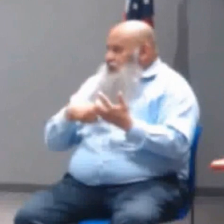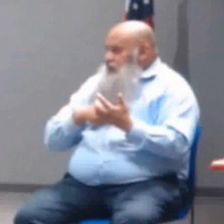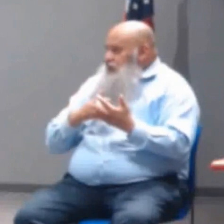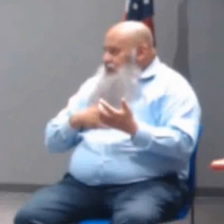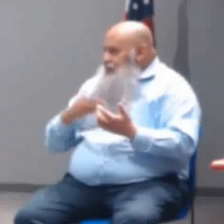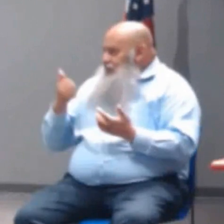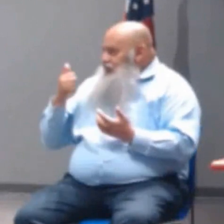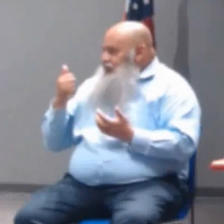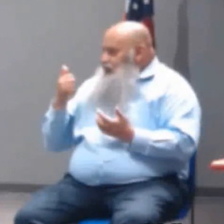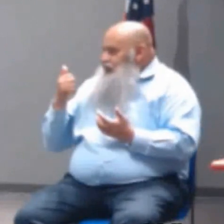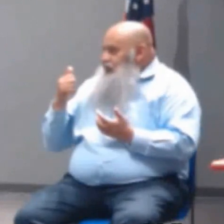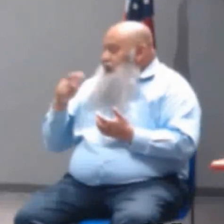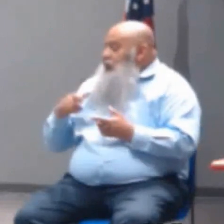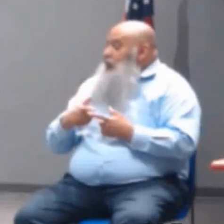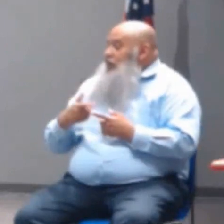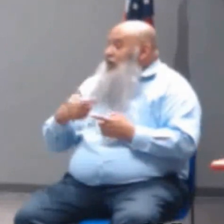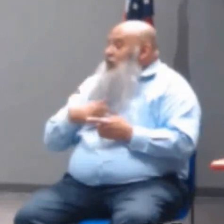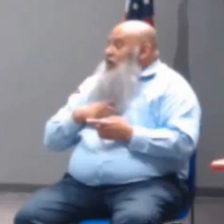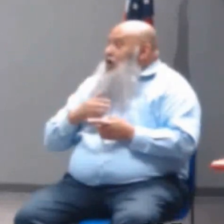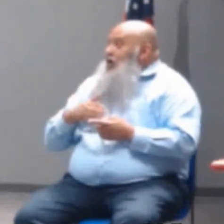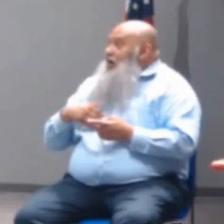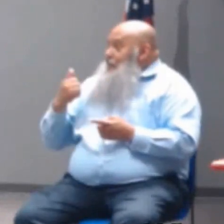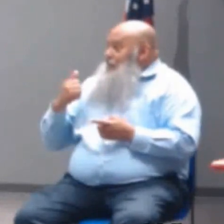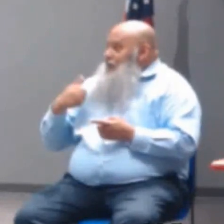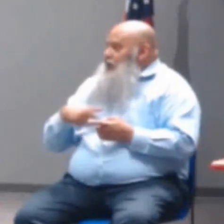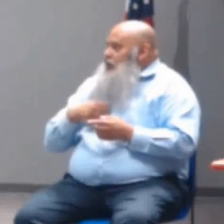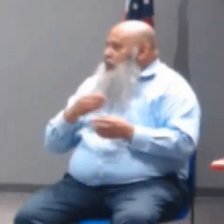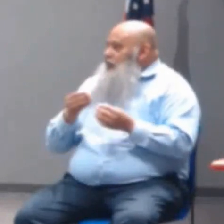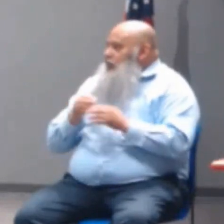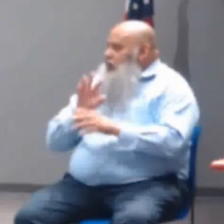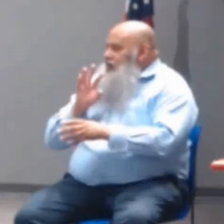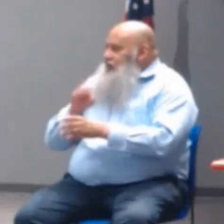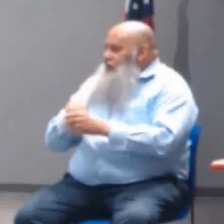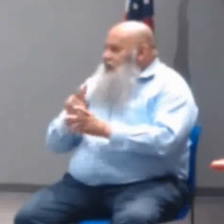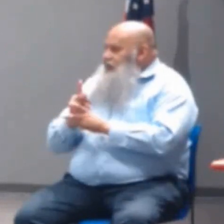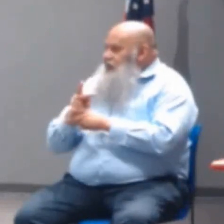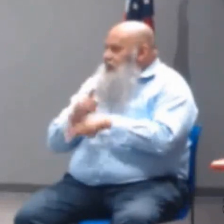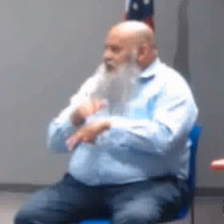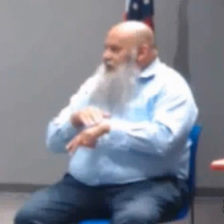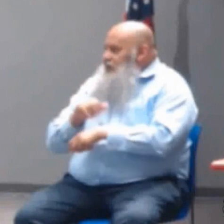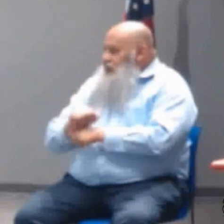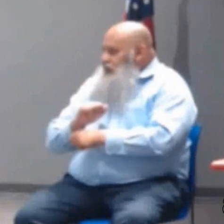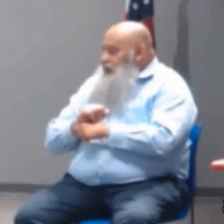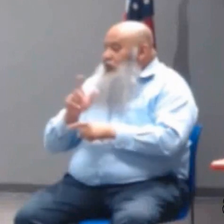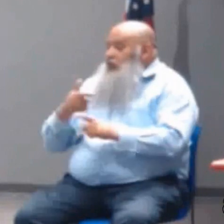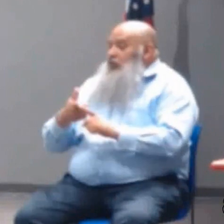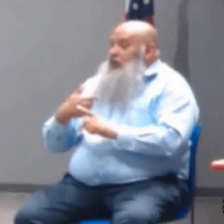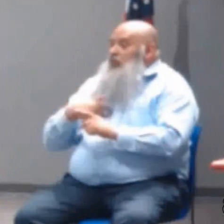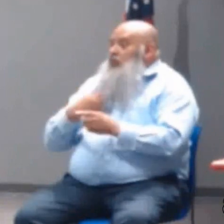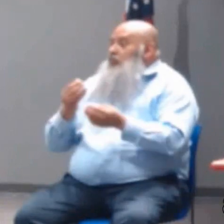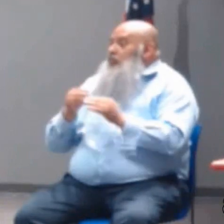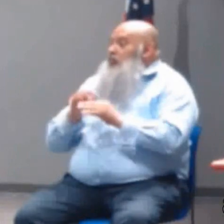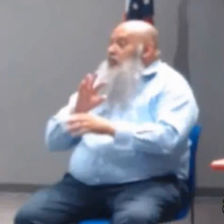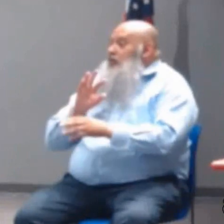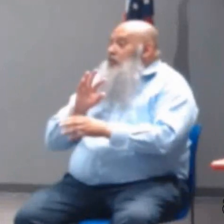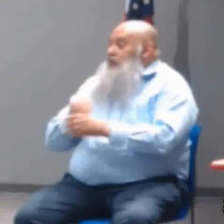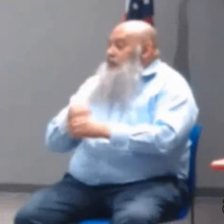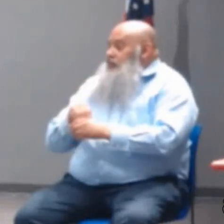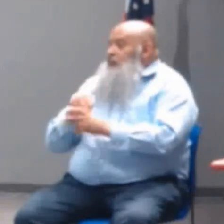happier. When we're happier, we're more engaged and productive at work. And when we're more engaged and productive at